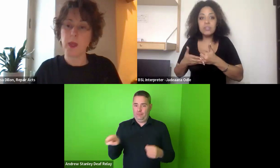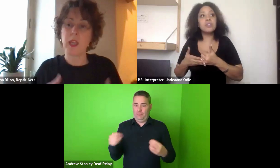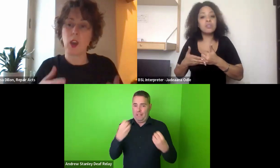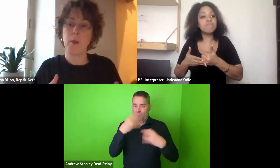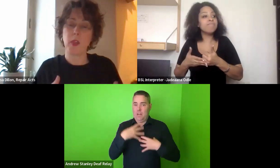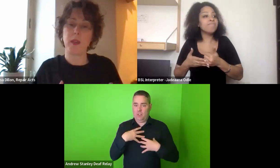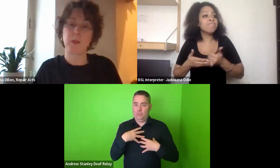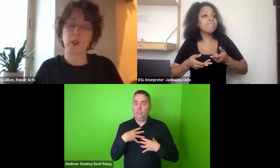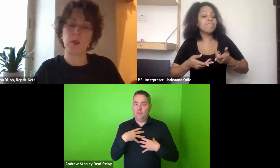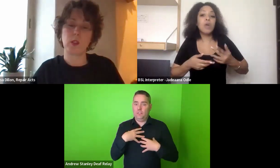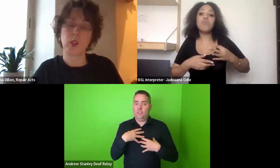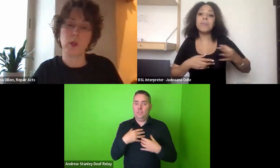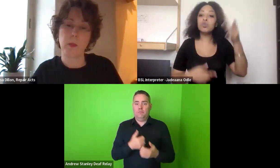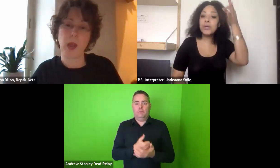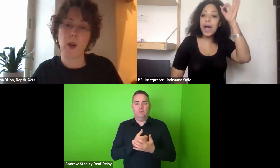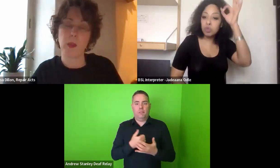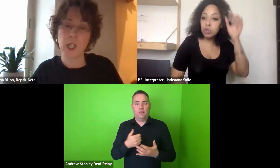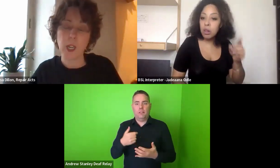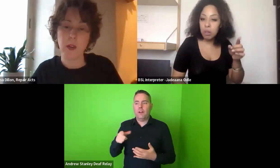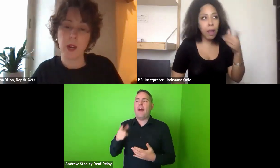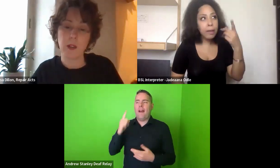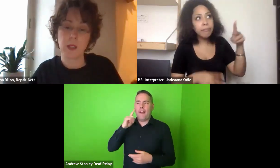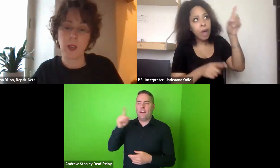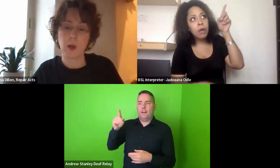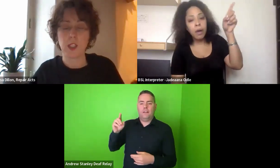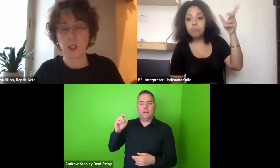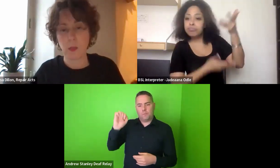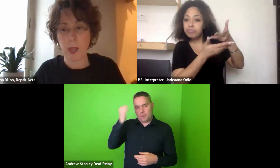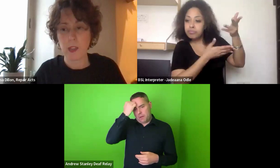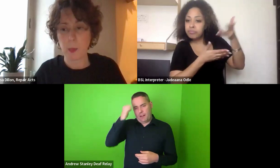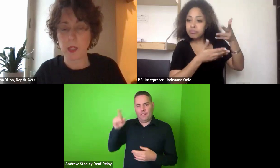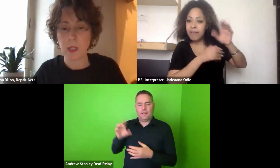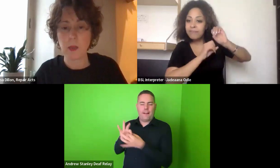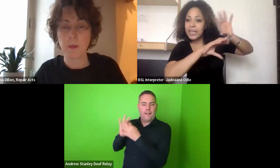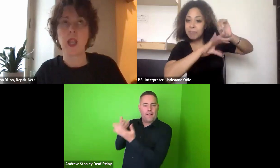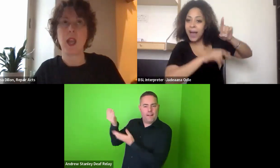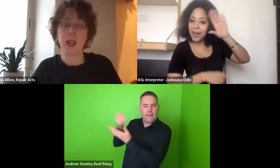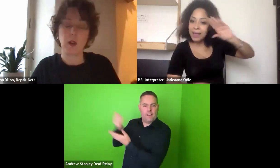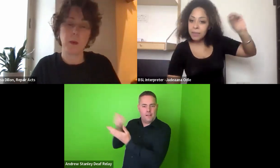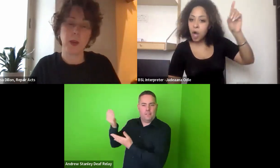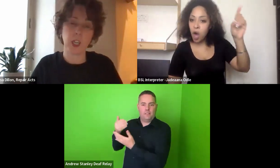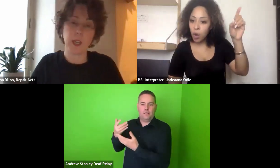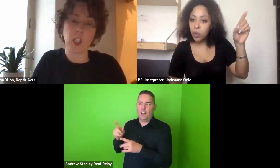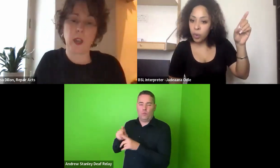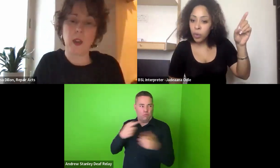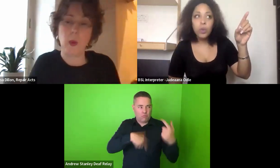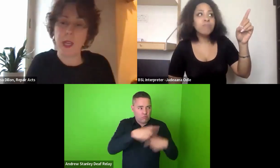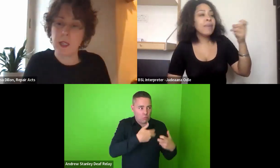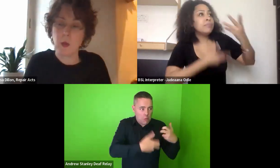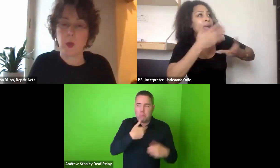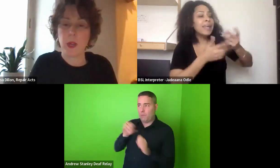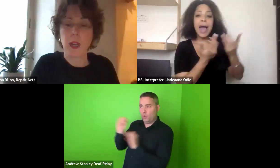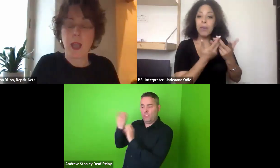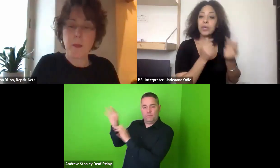which is speaking up then to those in power, particularly around questions of planned obsoletism and how we might change